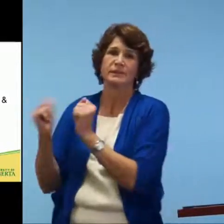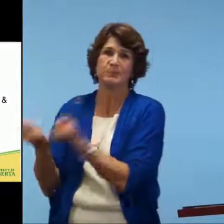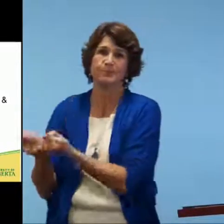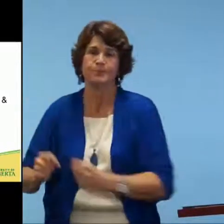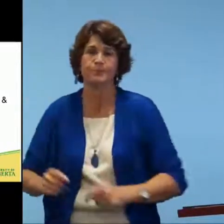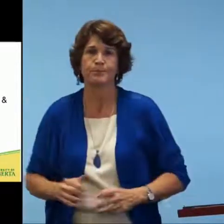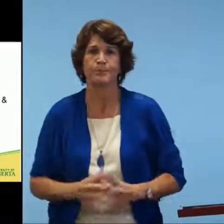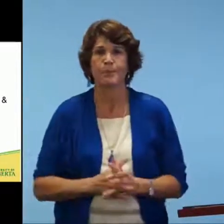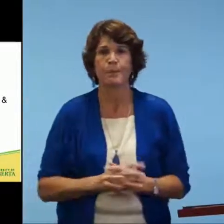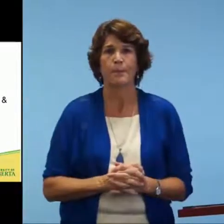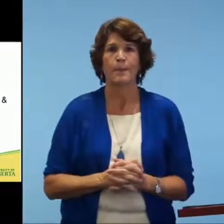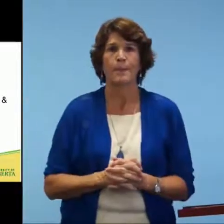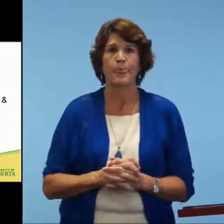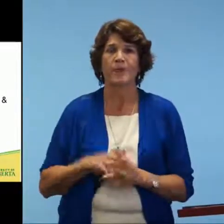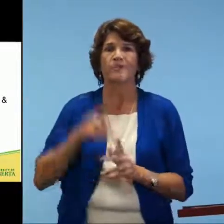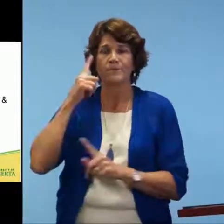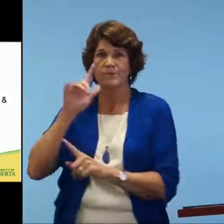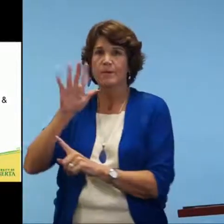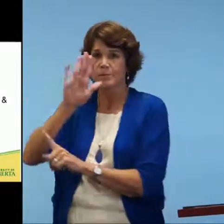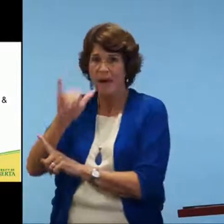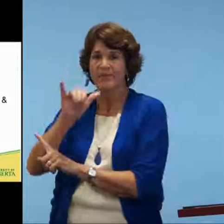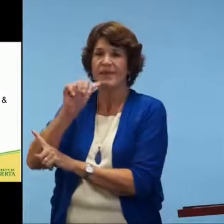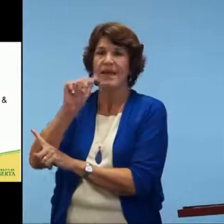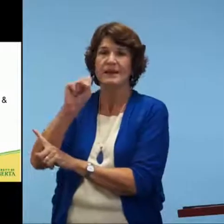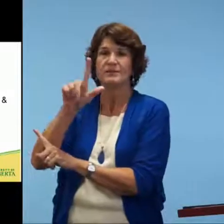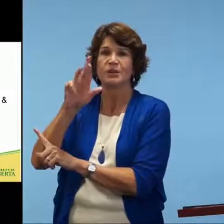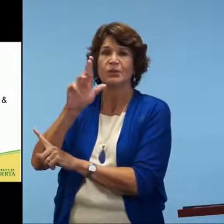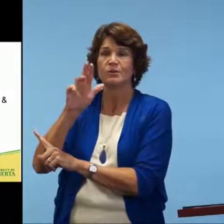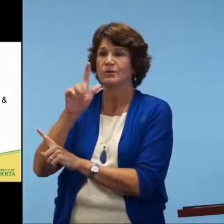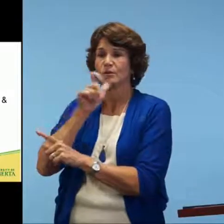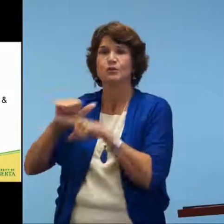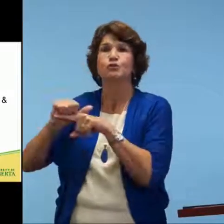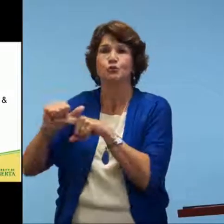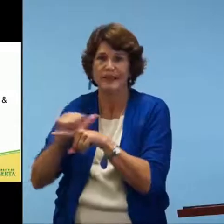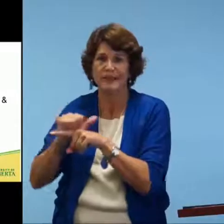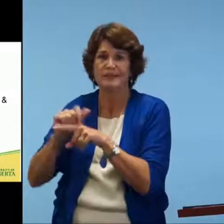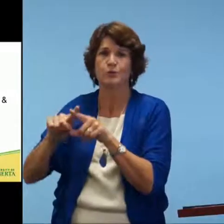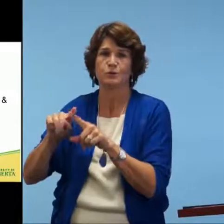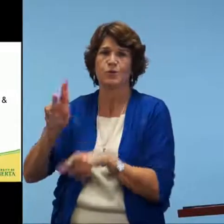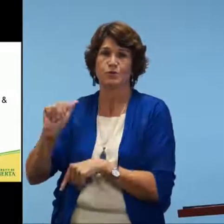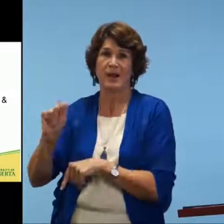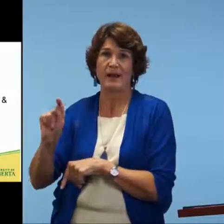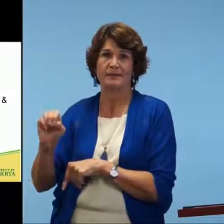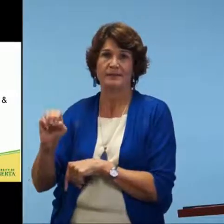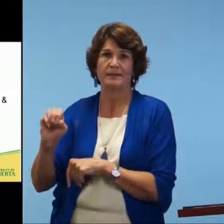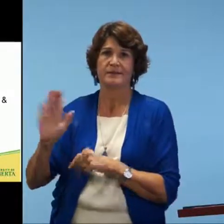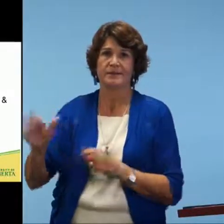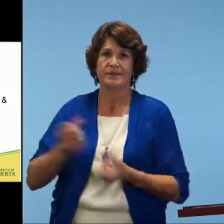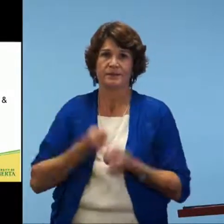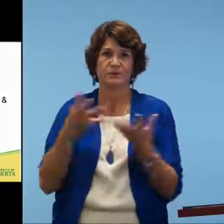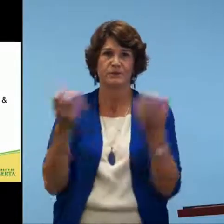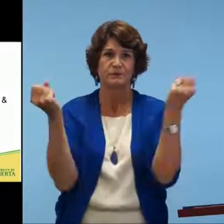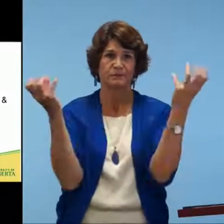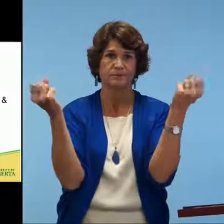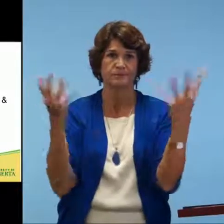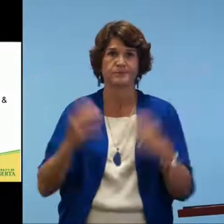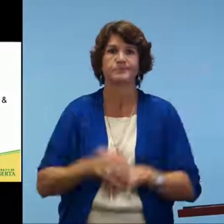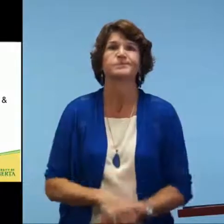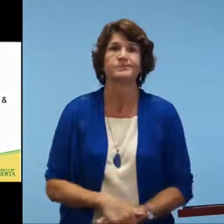administer it and videotape it, but to give it to a different team, to actually do the rating because there are